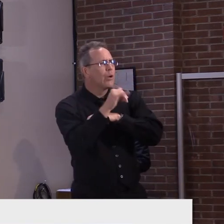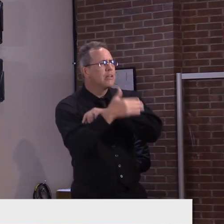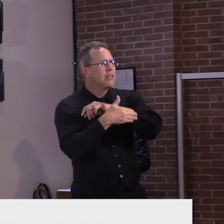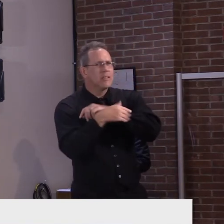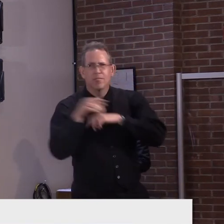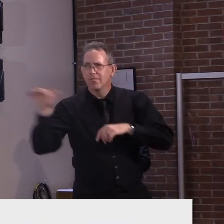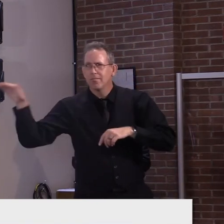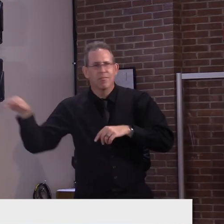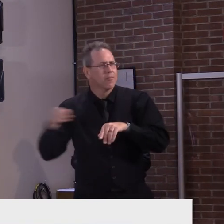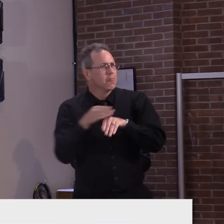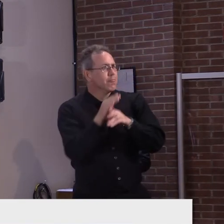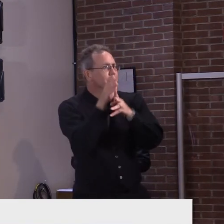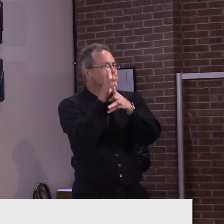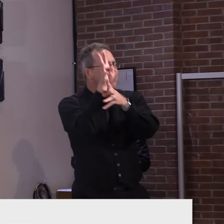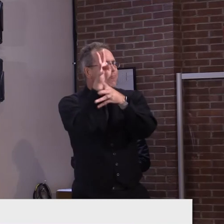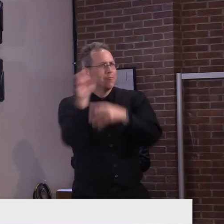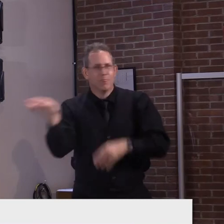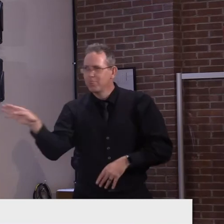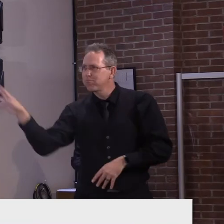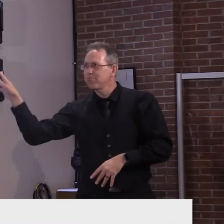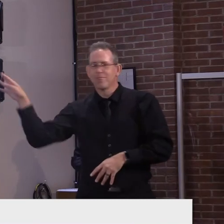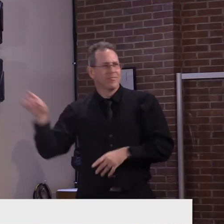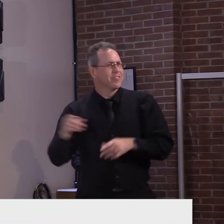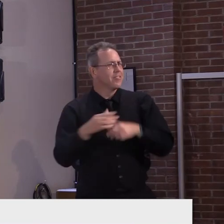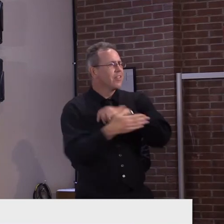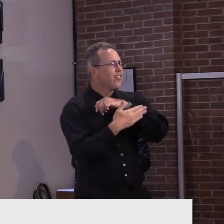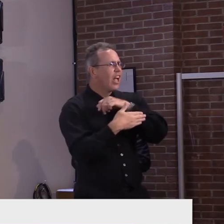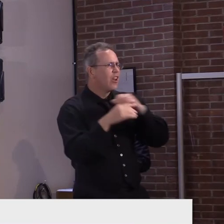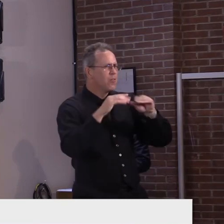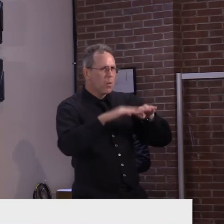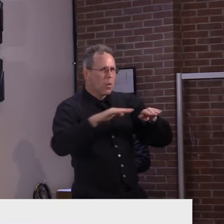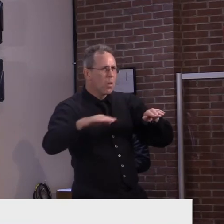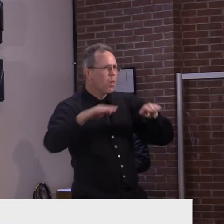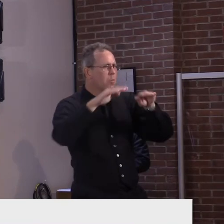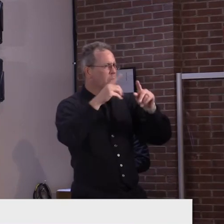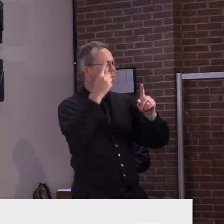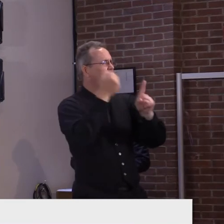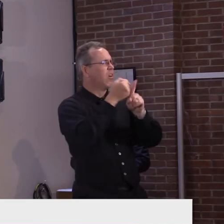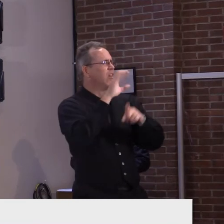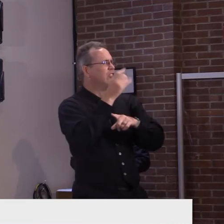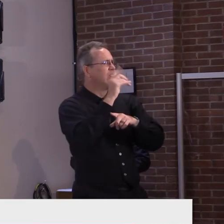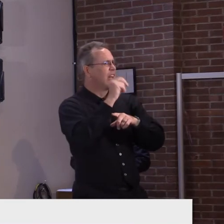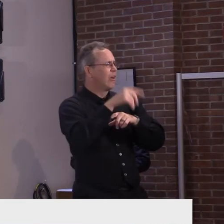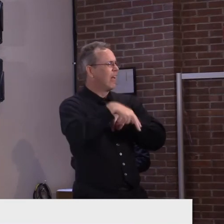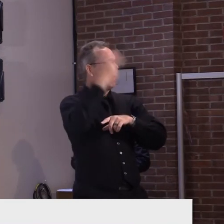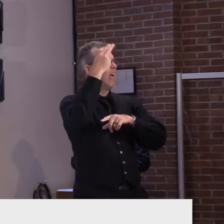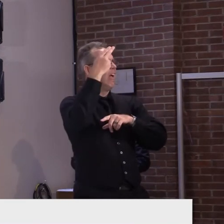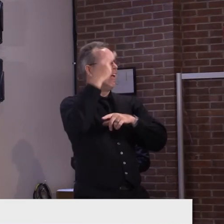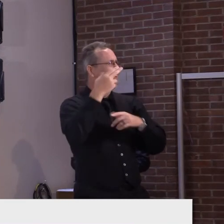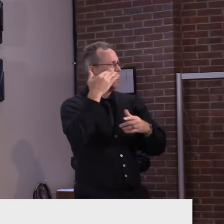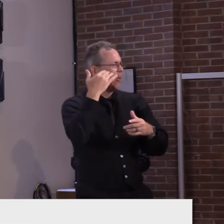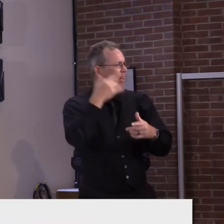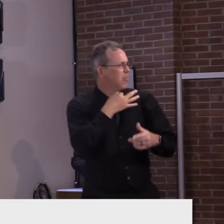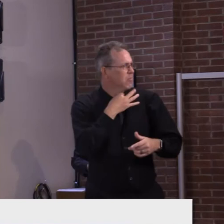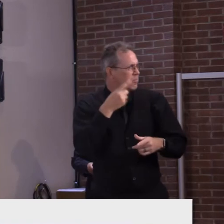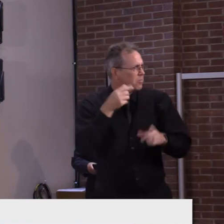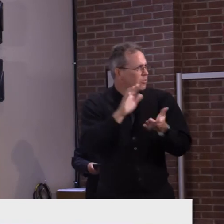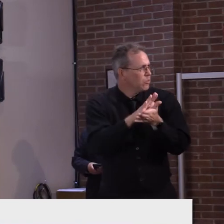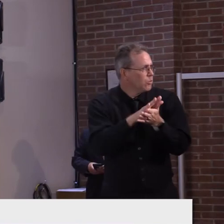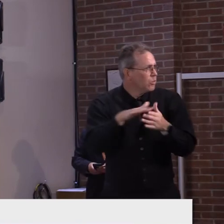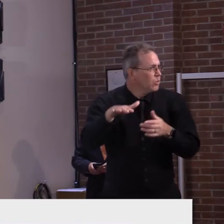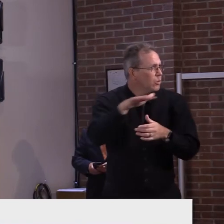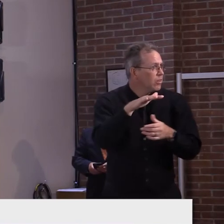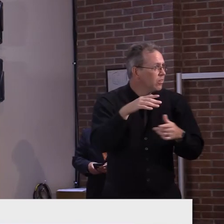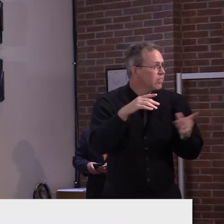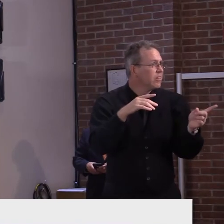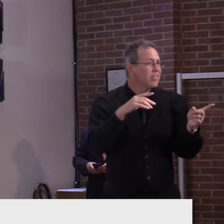outbreak, or is there something else going on? I don't think it has anything to do with the outbreak. I think East Montpelier had two students that had positive